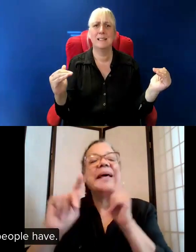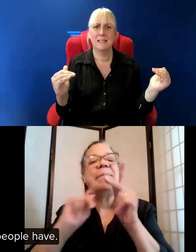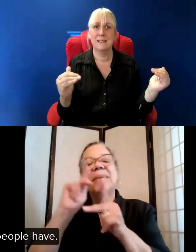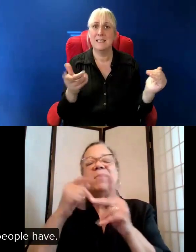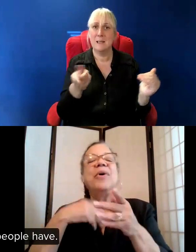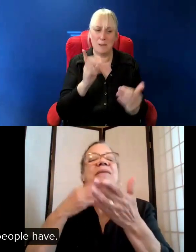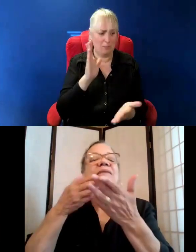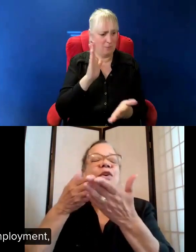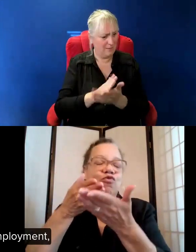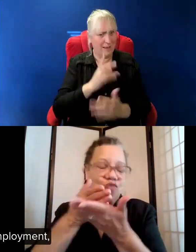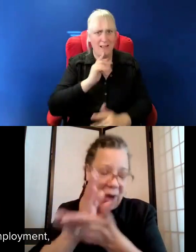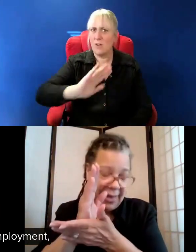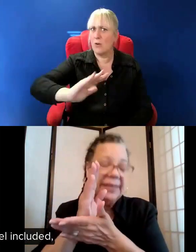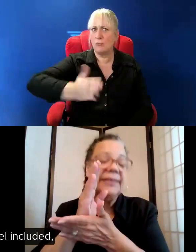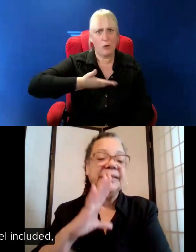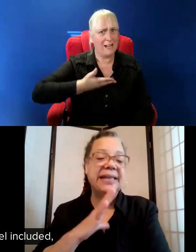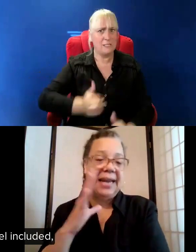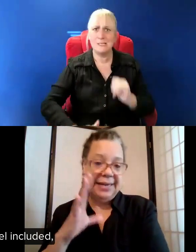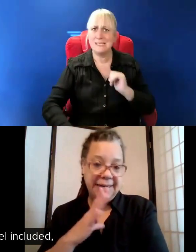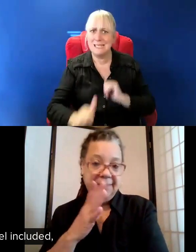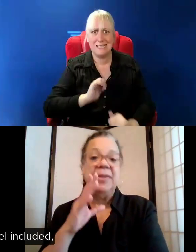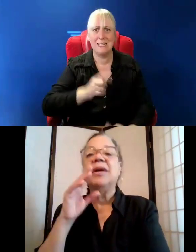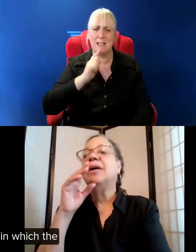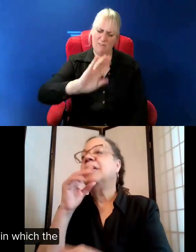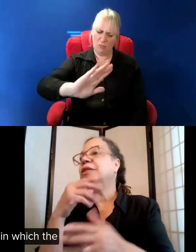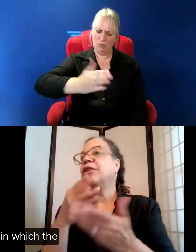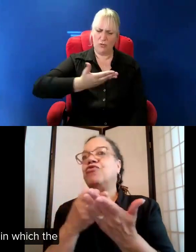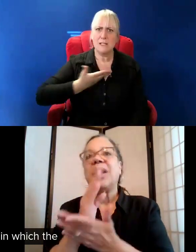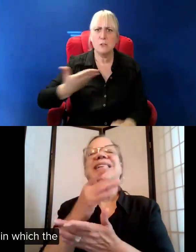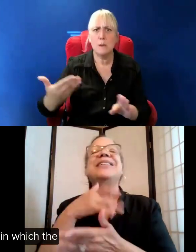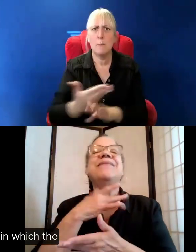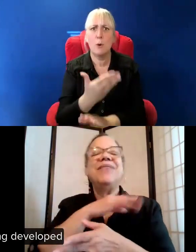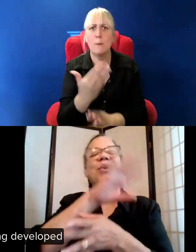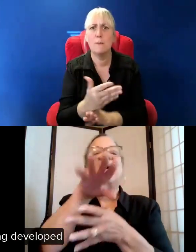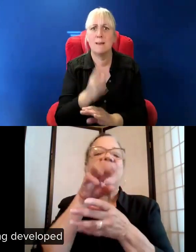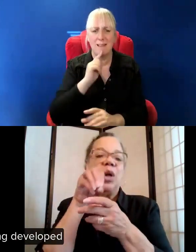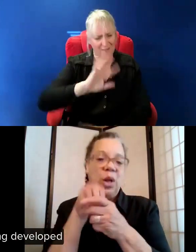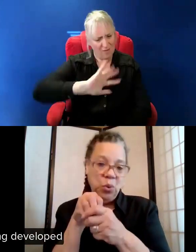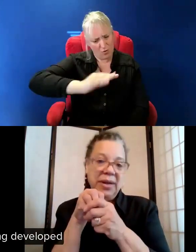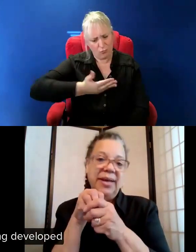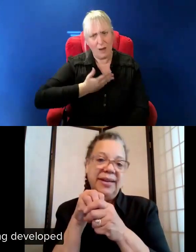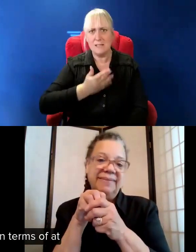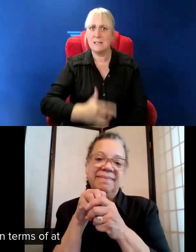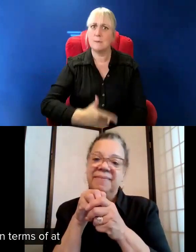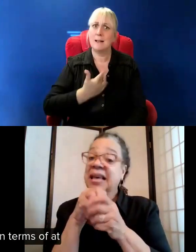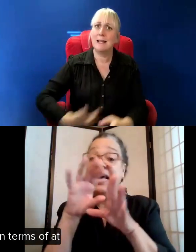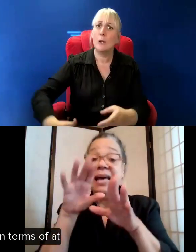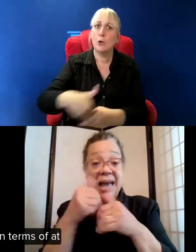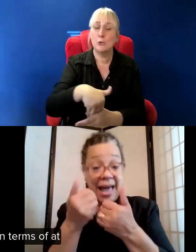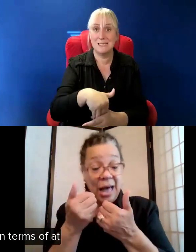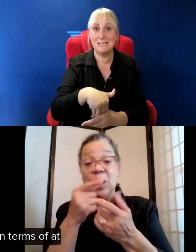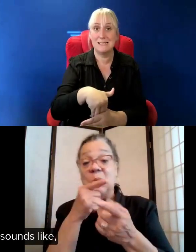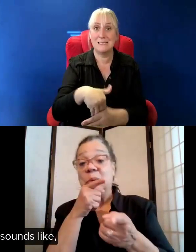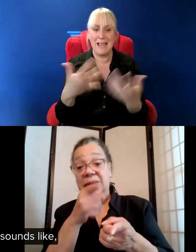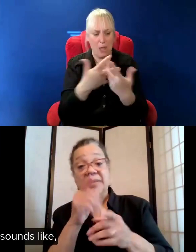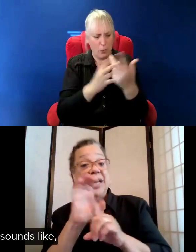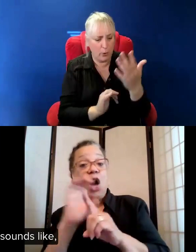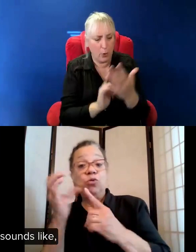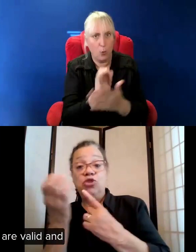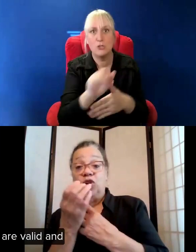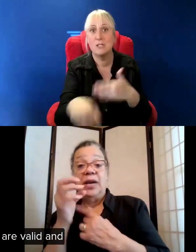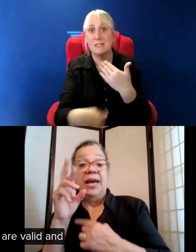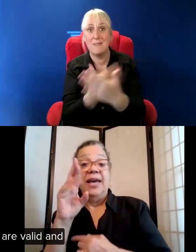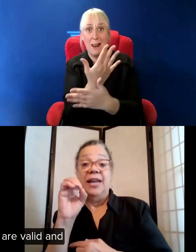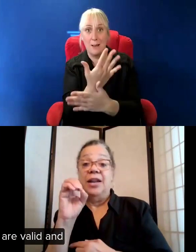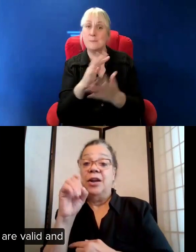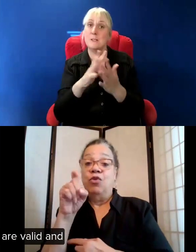to dignity, that people have a right to employment, a right to feel included. And the way in which the culture is being developed at Wrexham, in terms of at least what it sounds